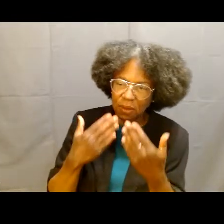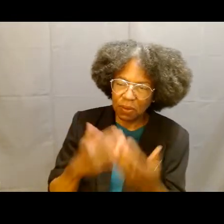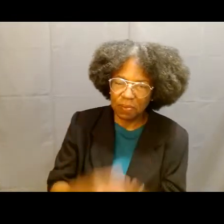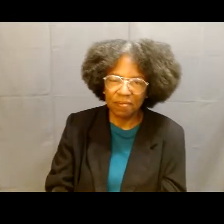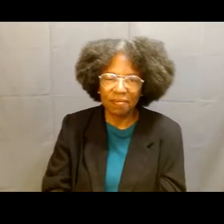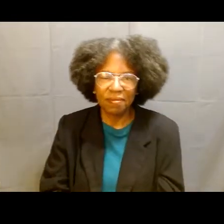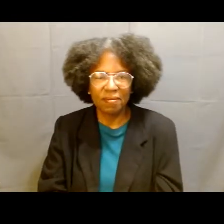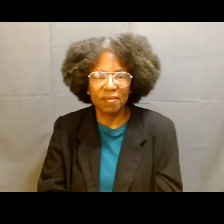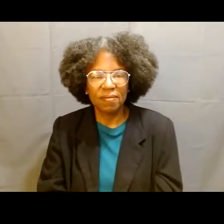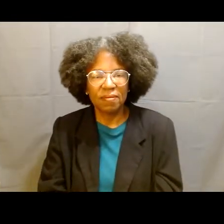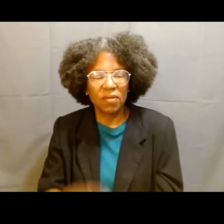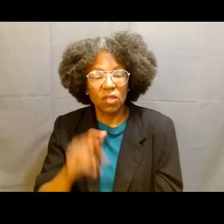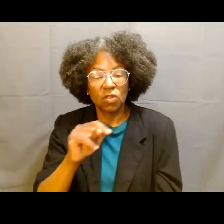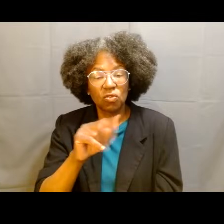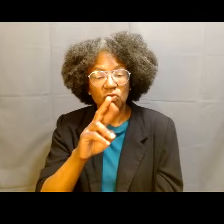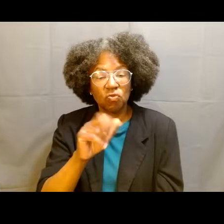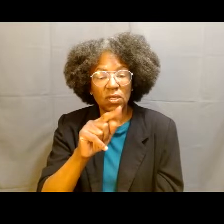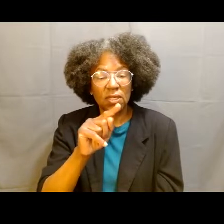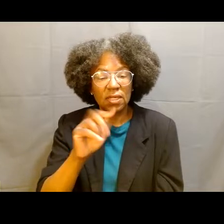Trustee Jacobson?